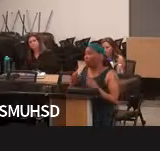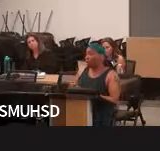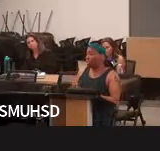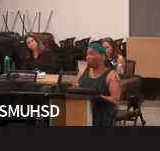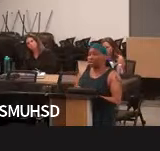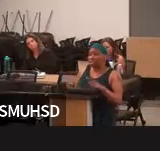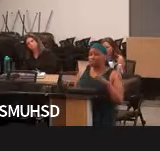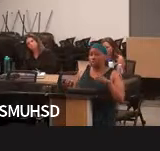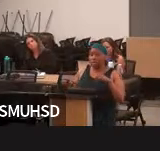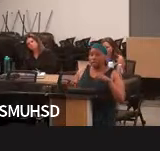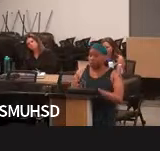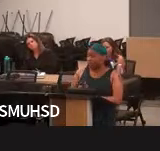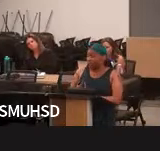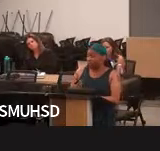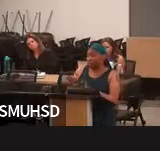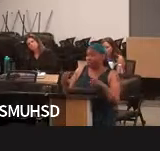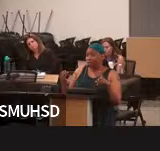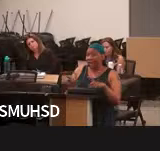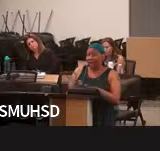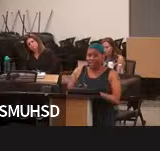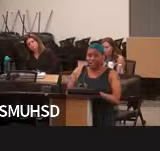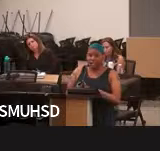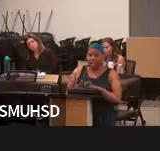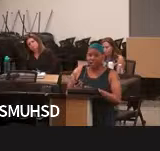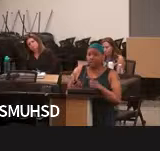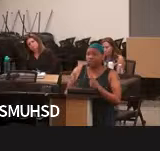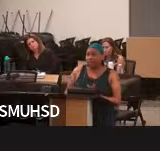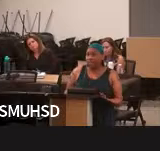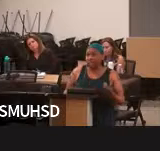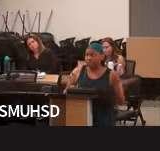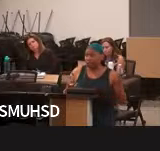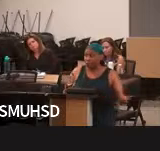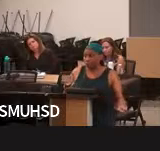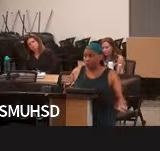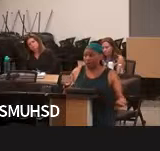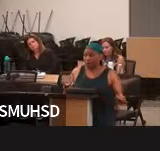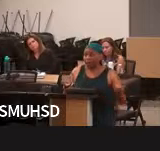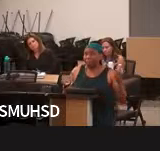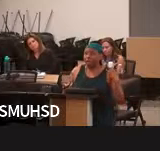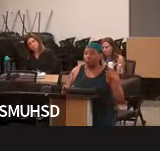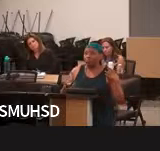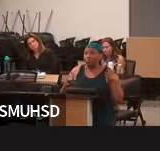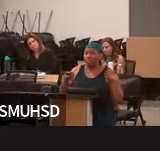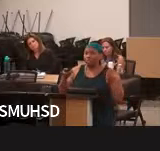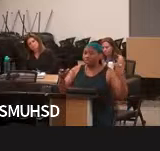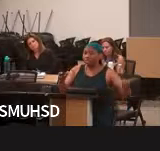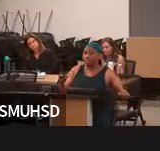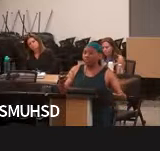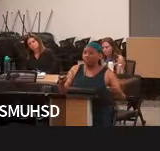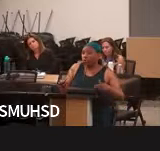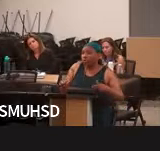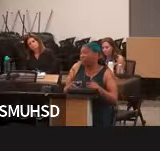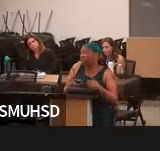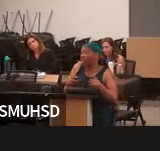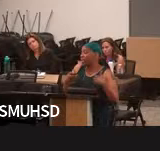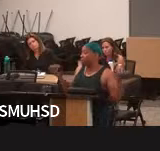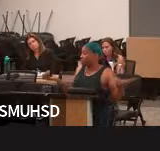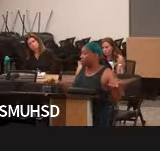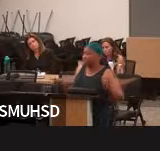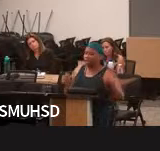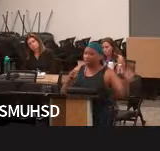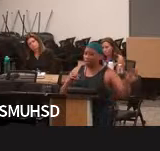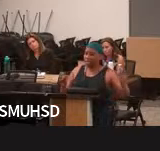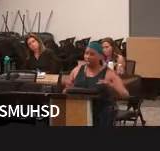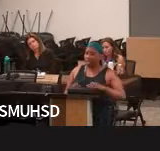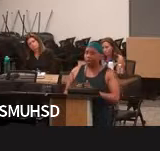And our focus was building community, building capacity, and addressing the N-word, which wasn't even on the